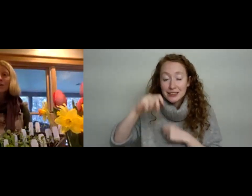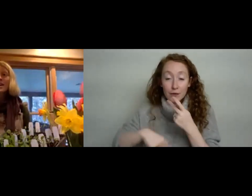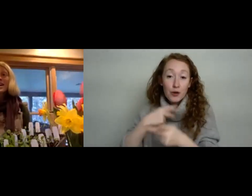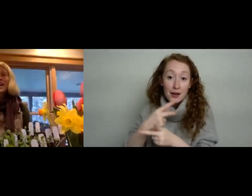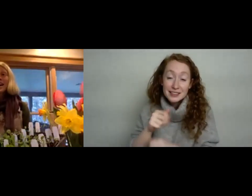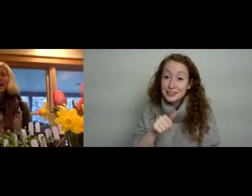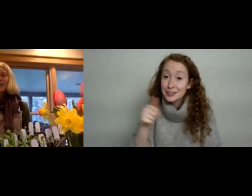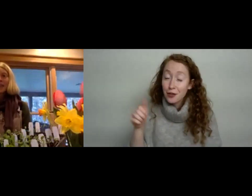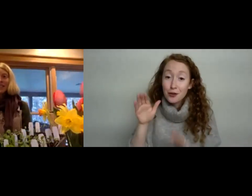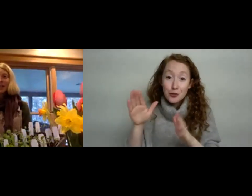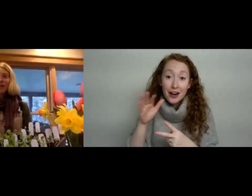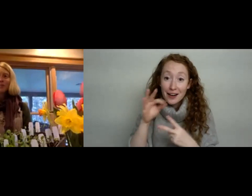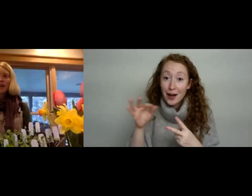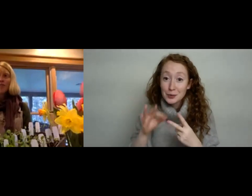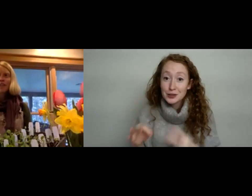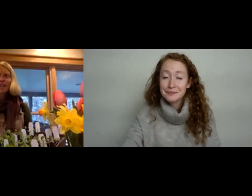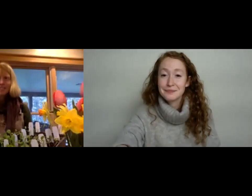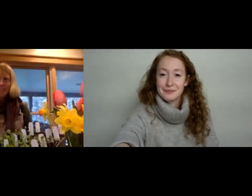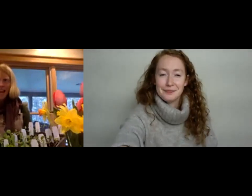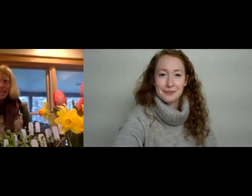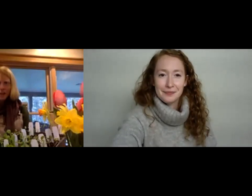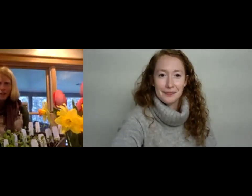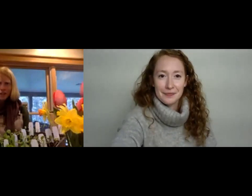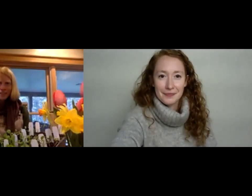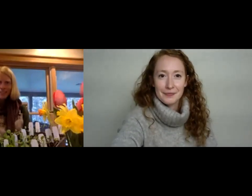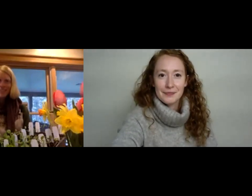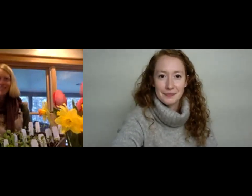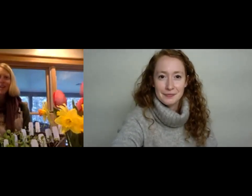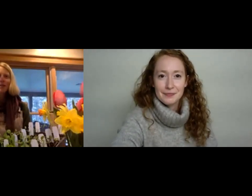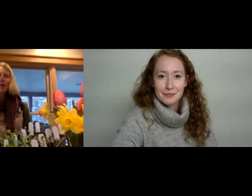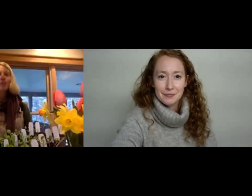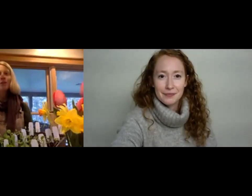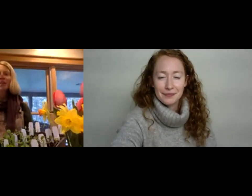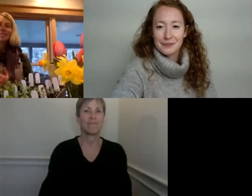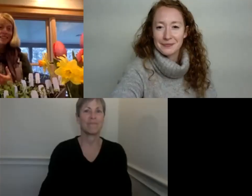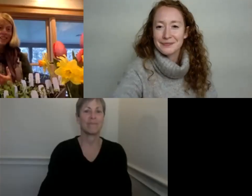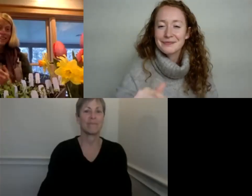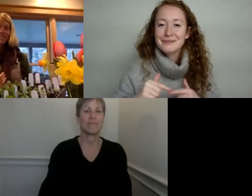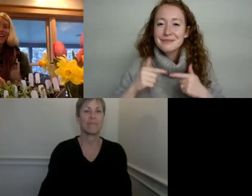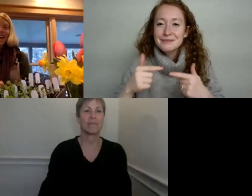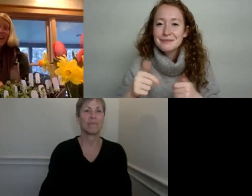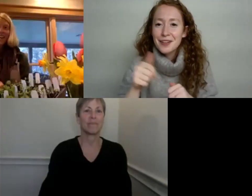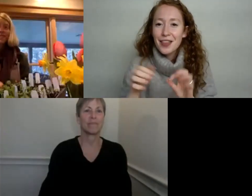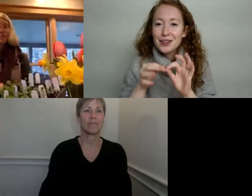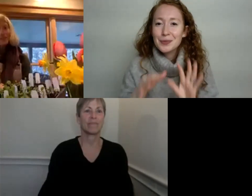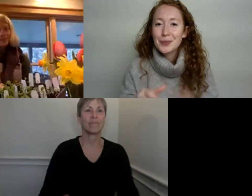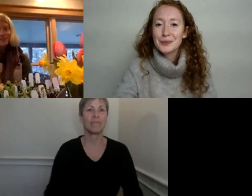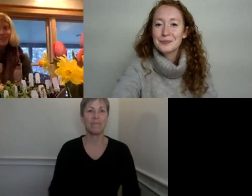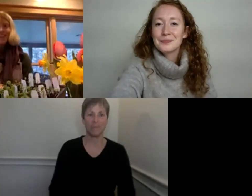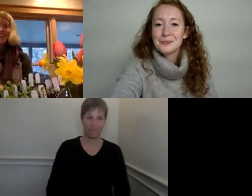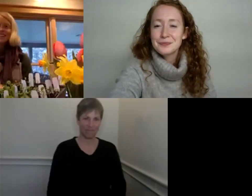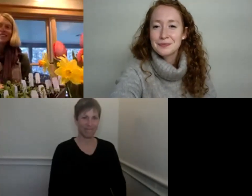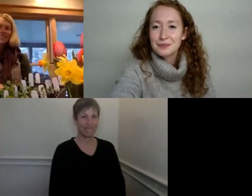So in terms of containers, let's talk about growing zinnias and